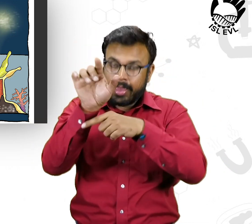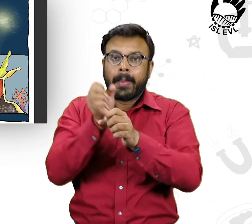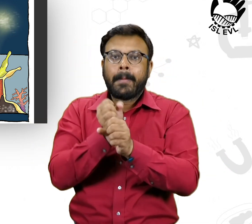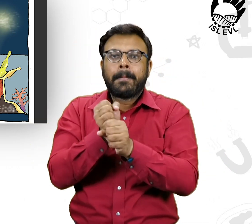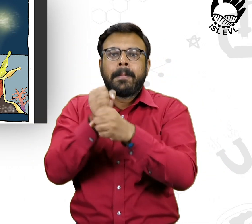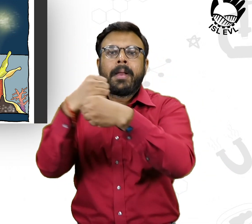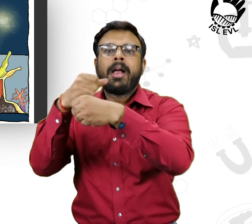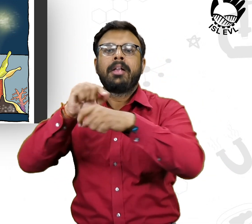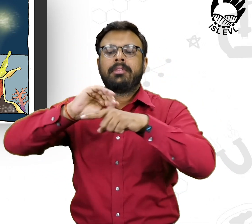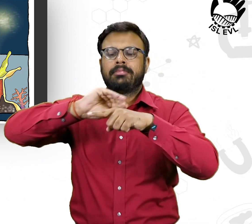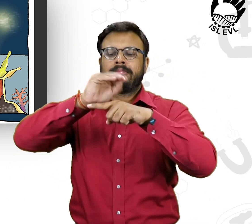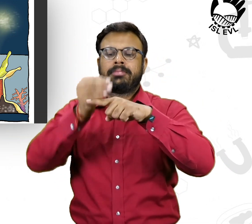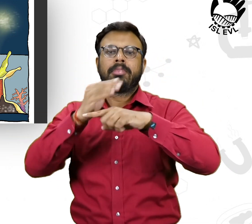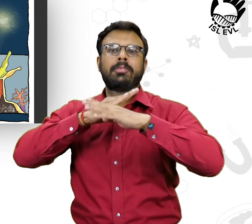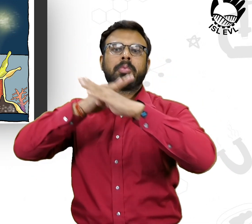exoskeletons.